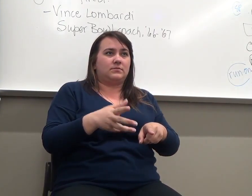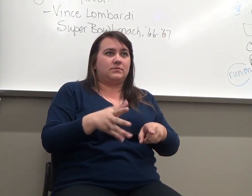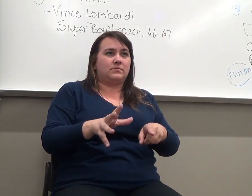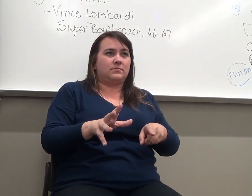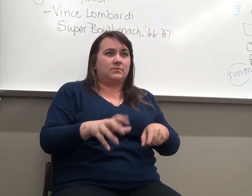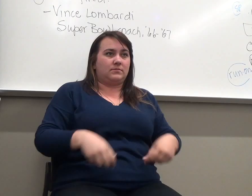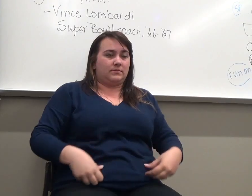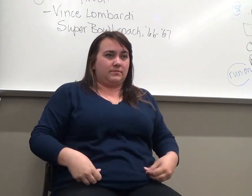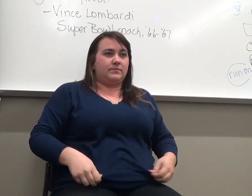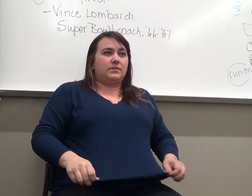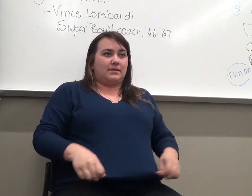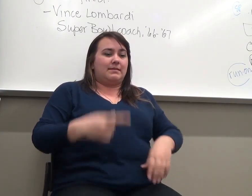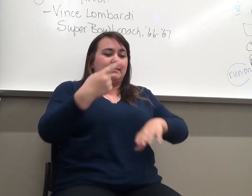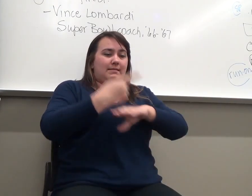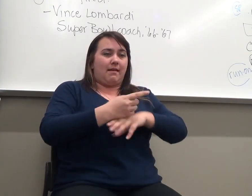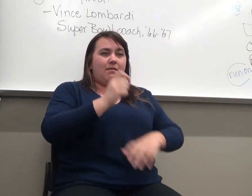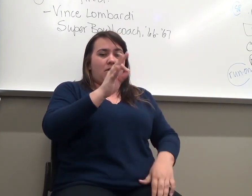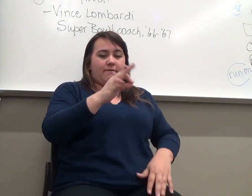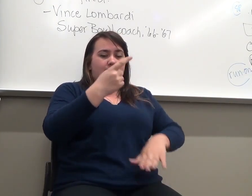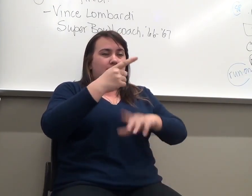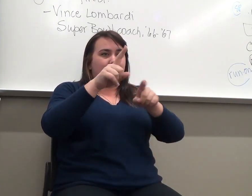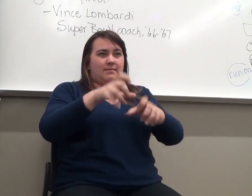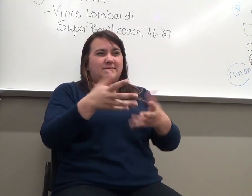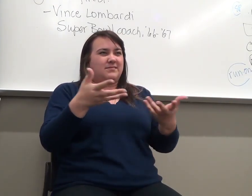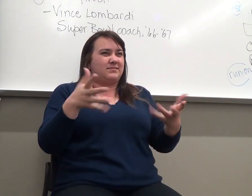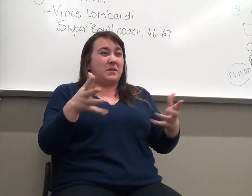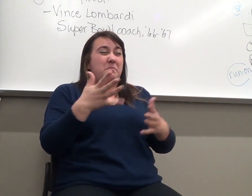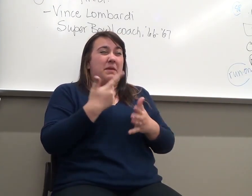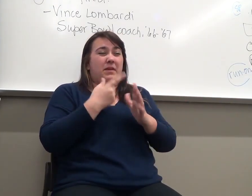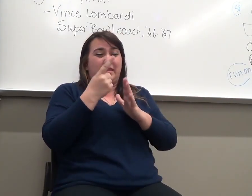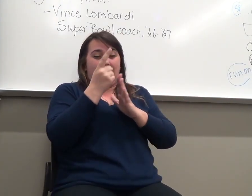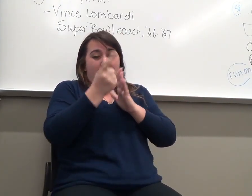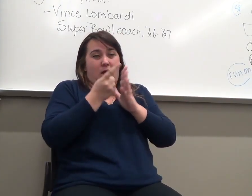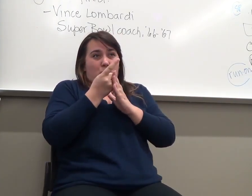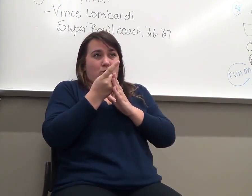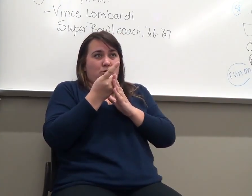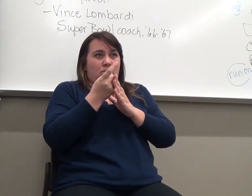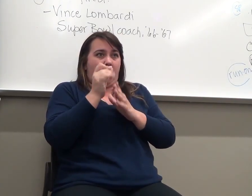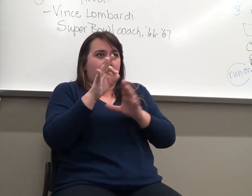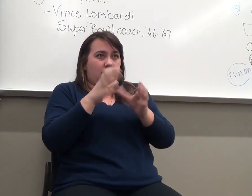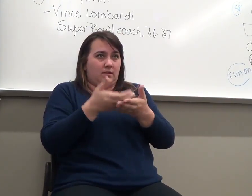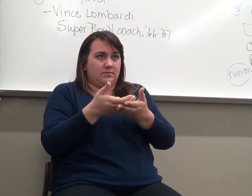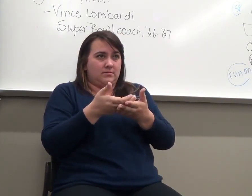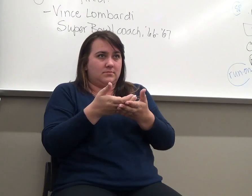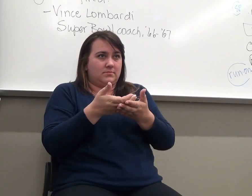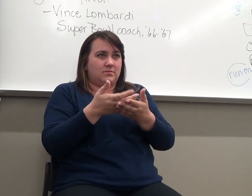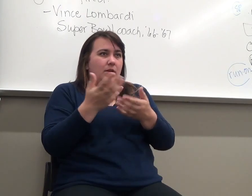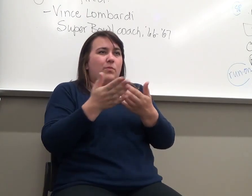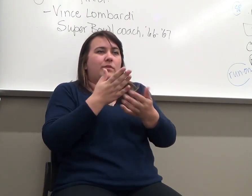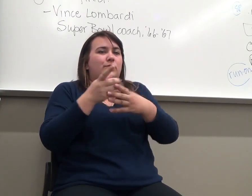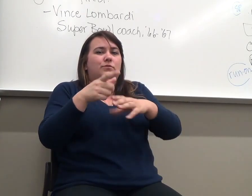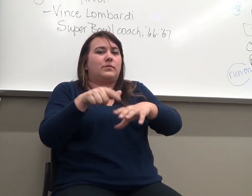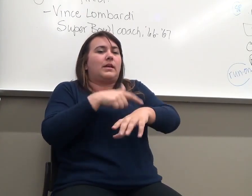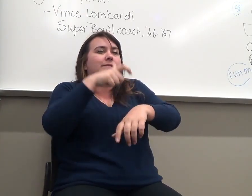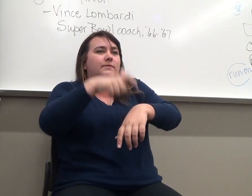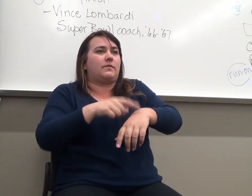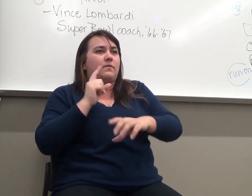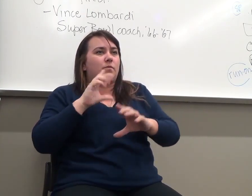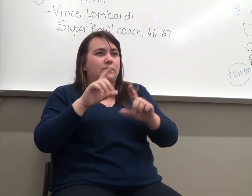the day of the test, maybe the hour that the test took. Okay, so that's going to be enough for a